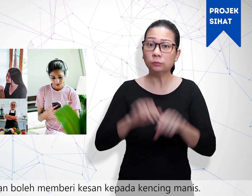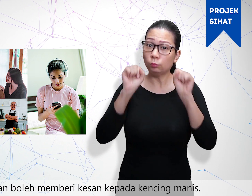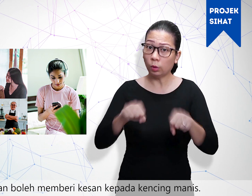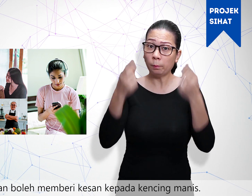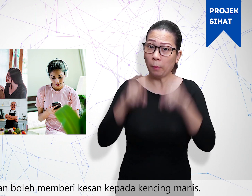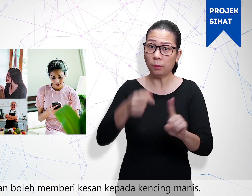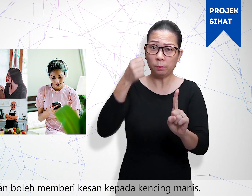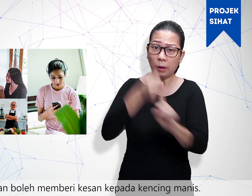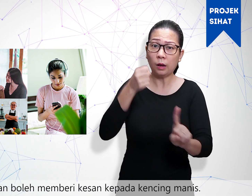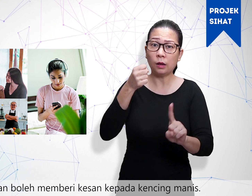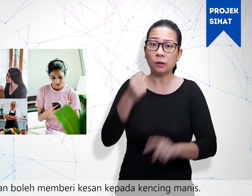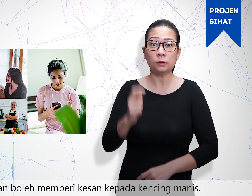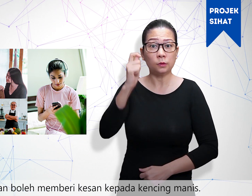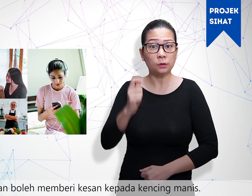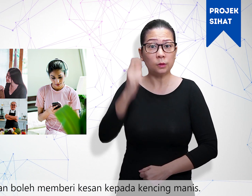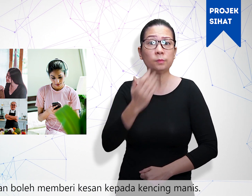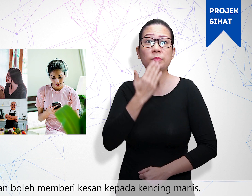Stress can affect diabetes.